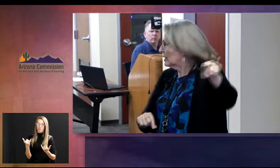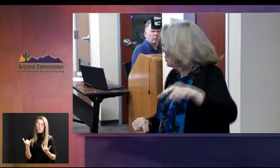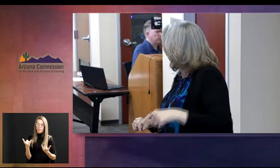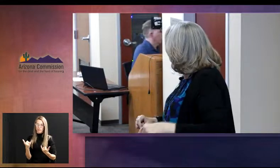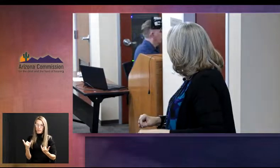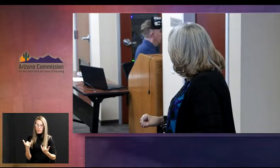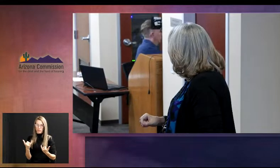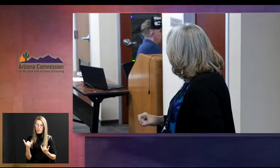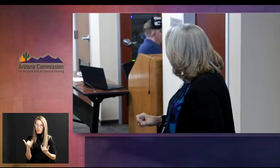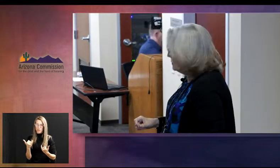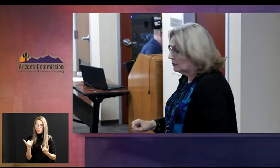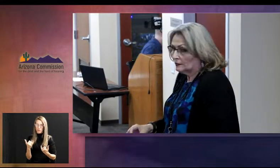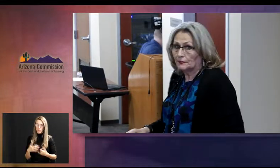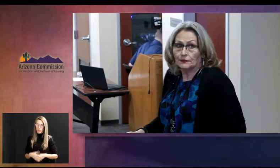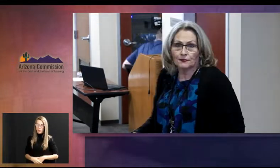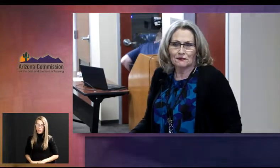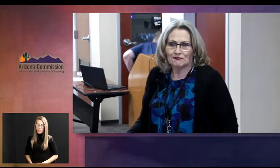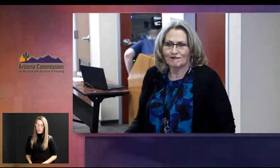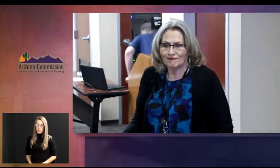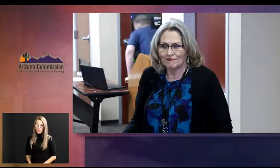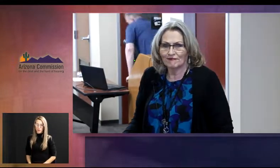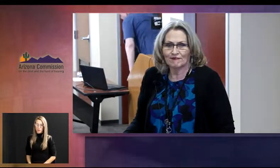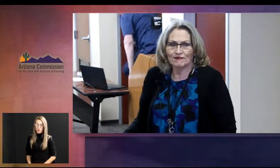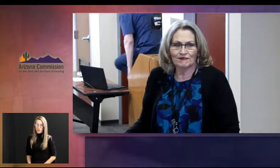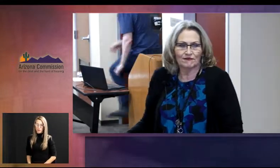is there?